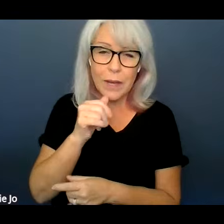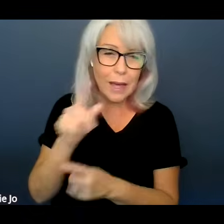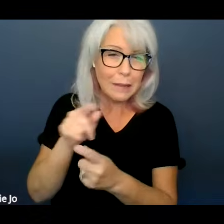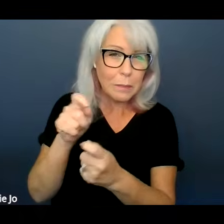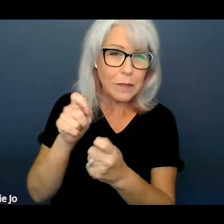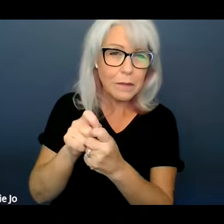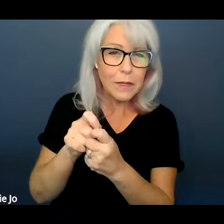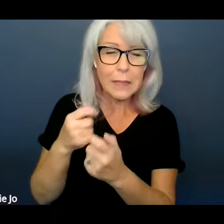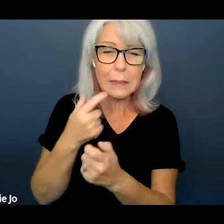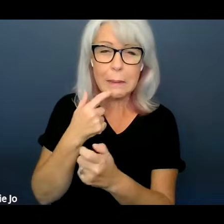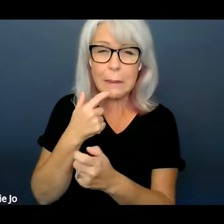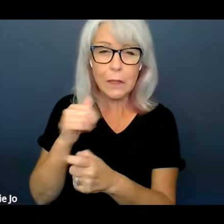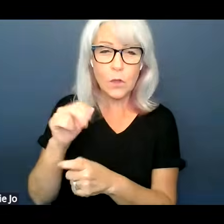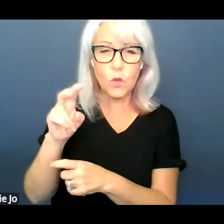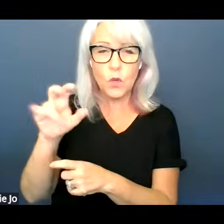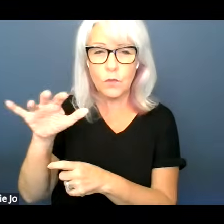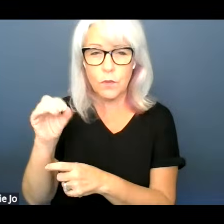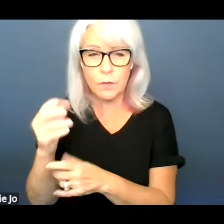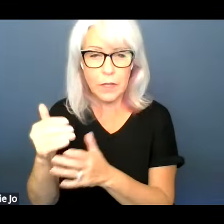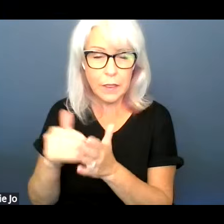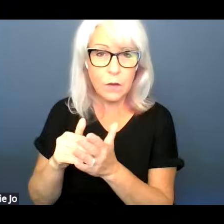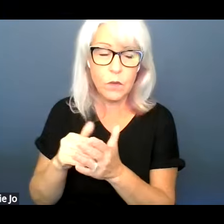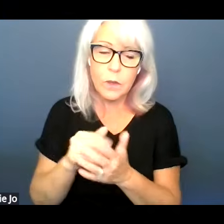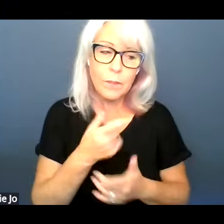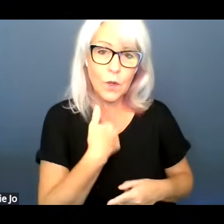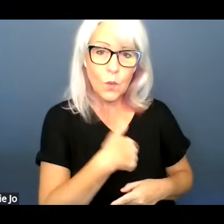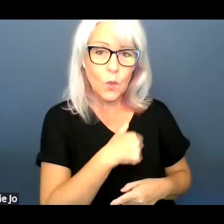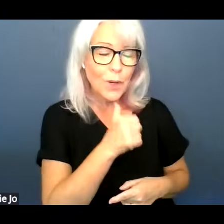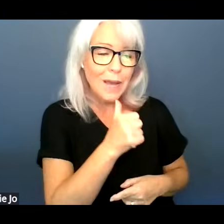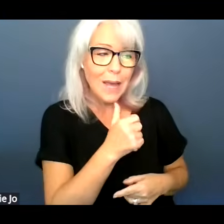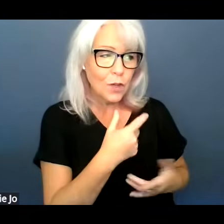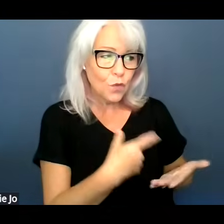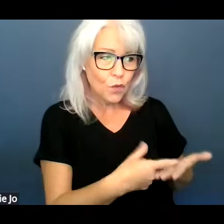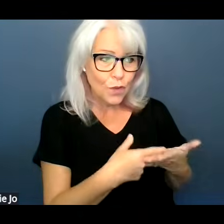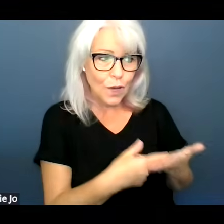do. We aren't talking about regulated